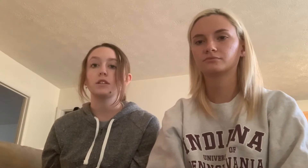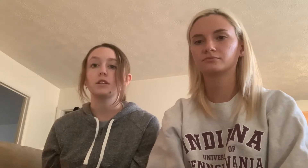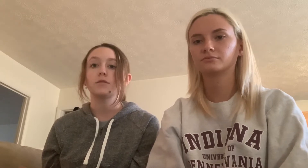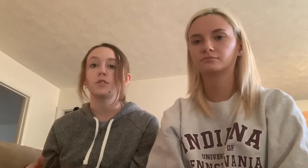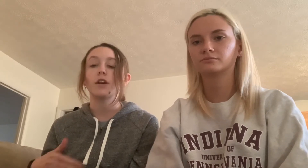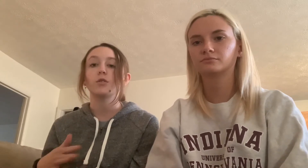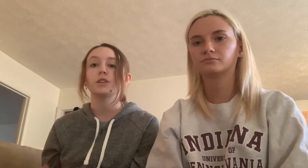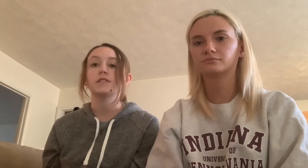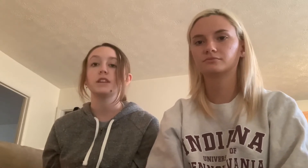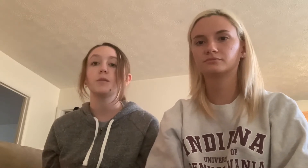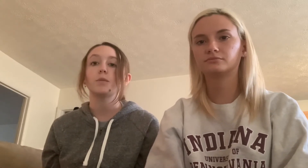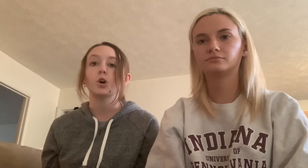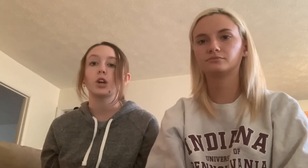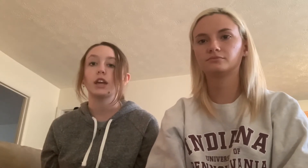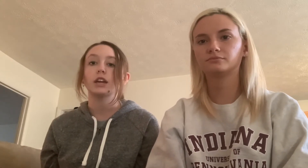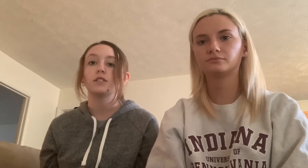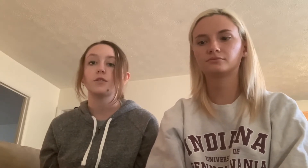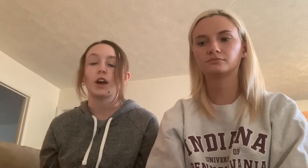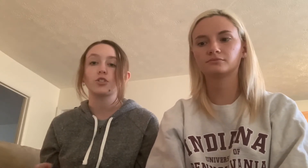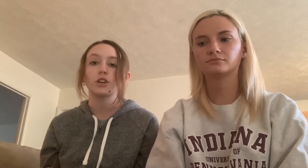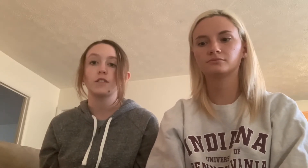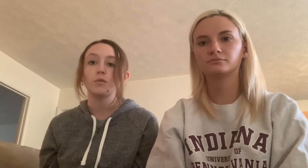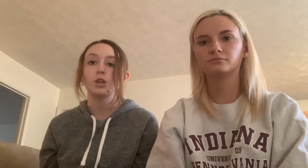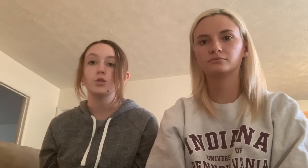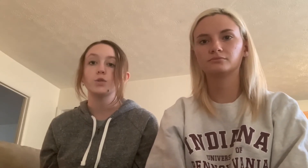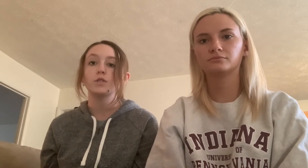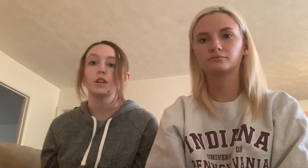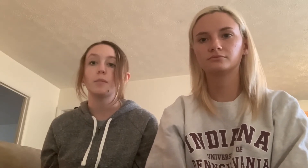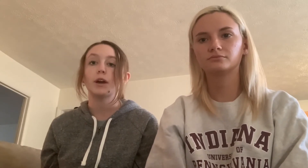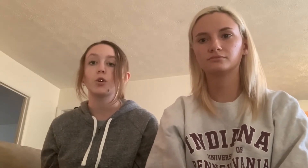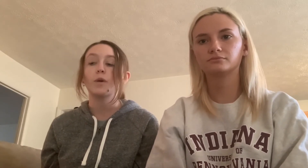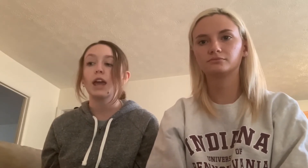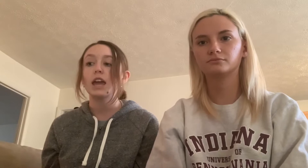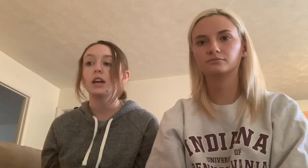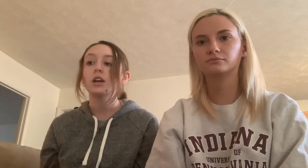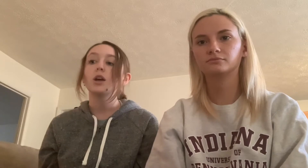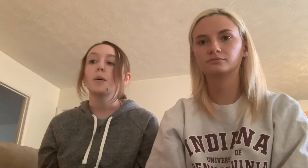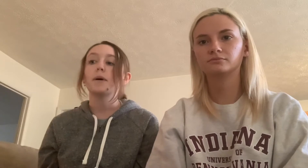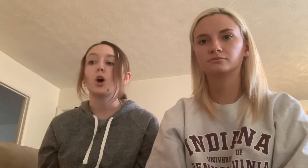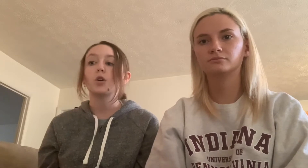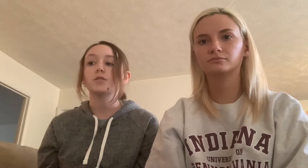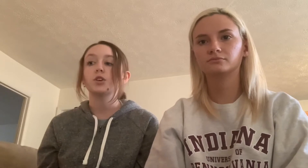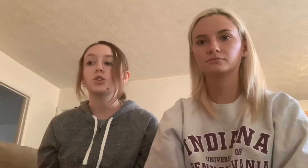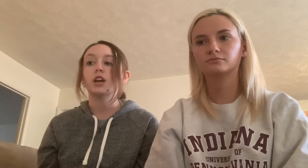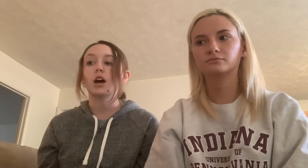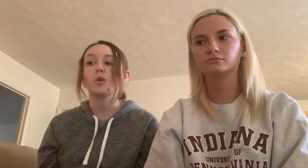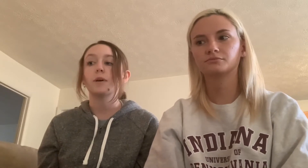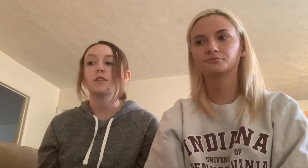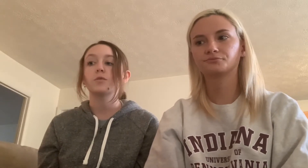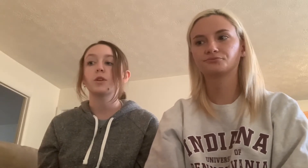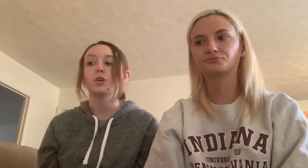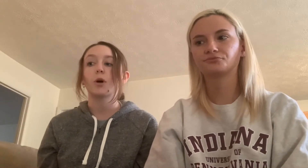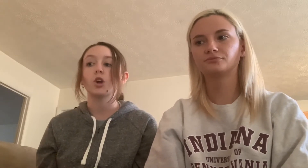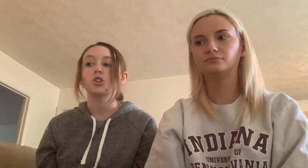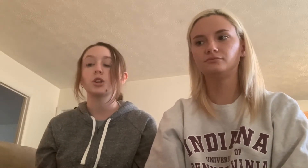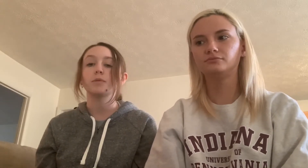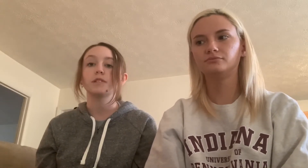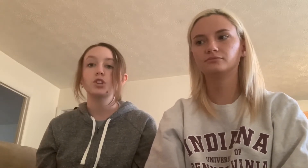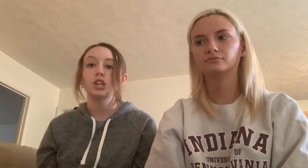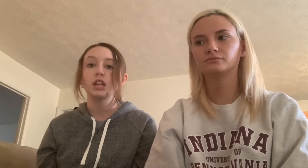for everyone to see the book and the flashcards that we use in a better way, but also to help us with our posture and positioning,